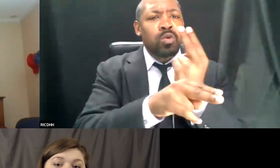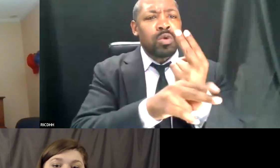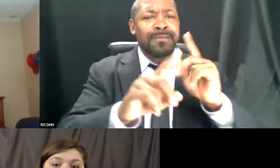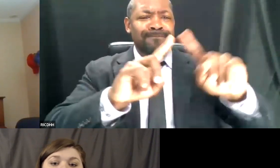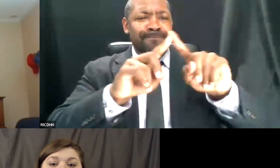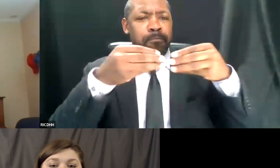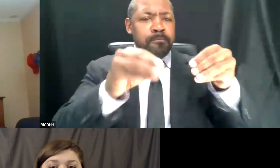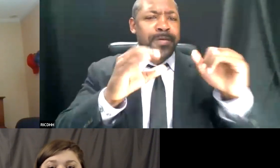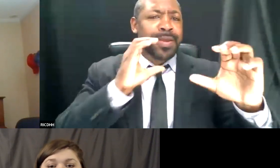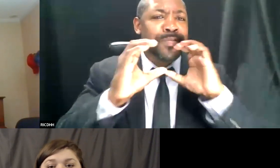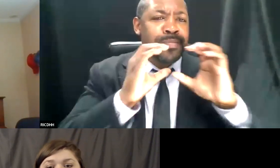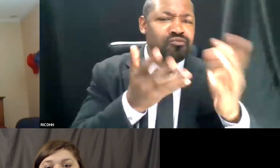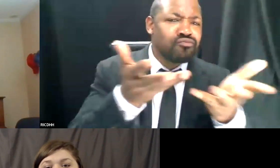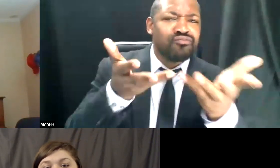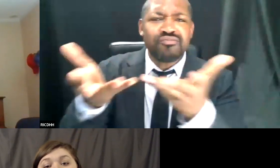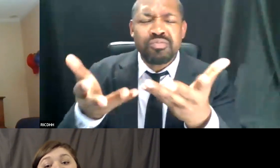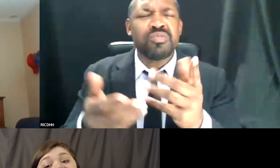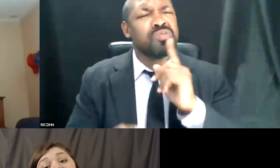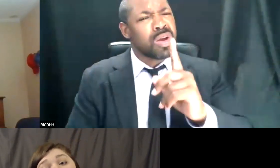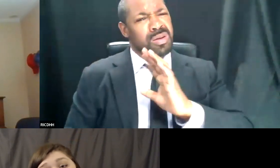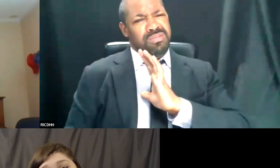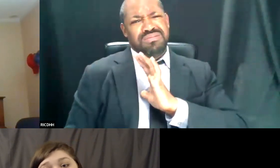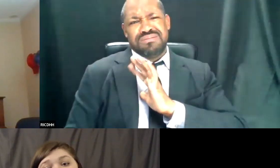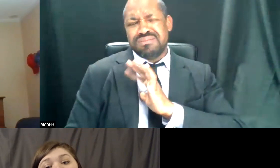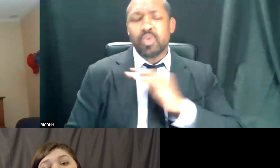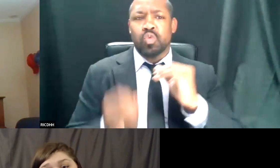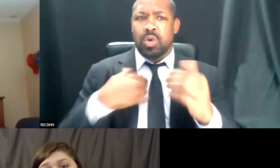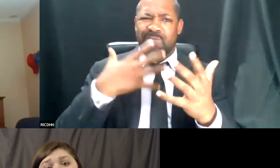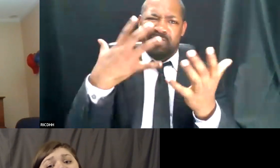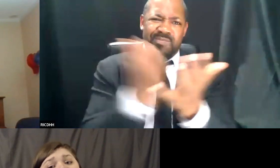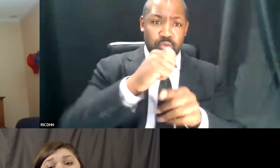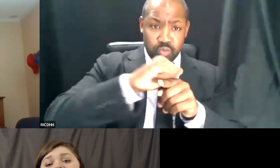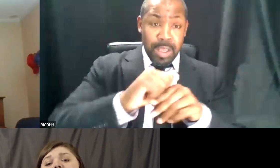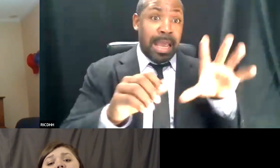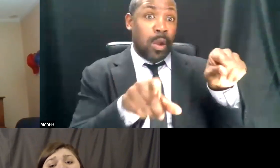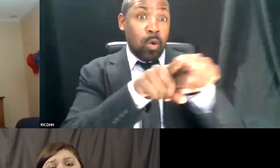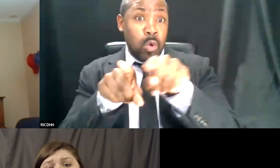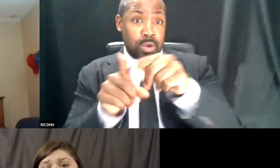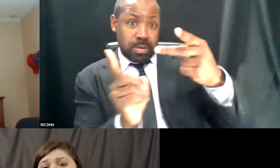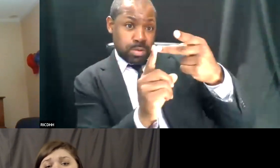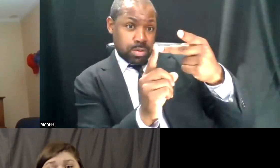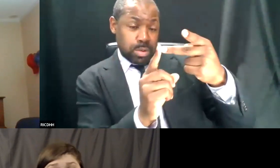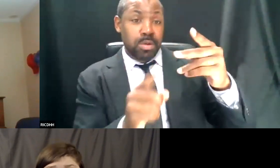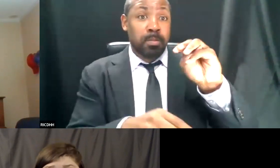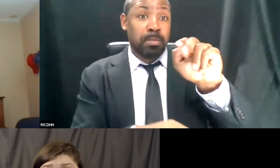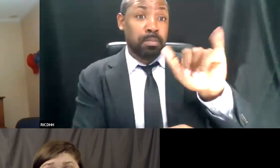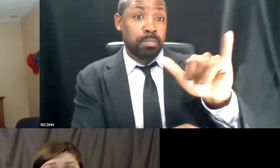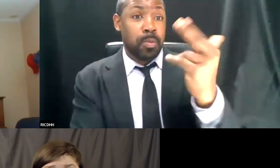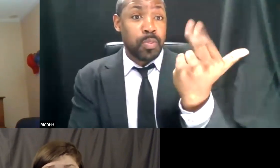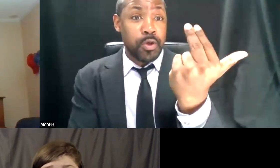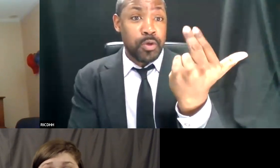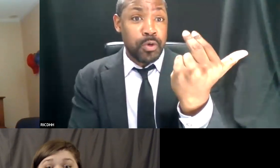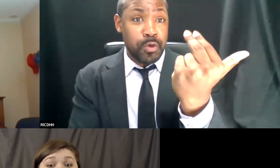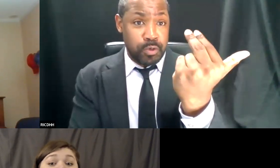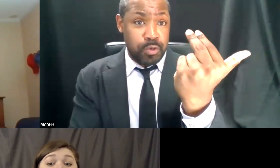they will come train us how to use the different methods of communication and interaction, and really it's going to be wonderful. I encourage you all to join